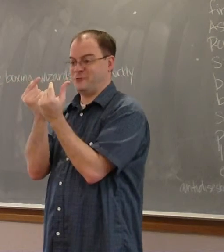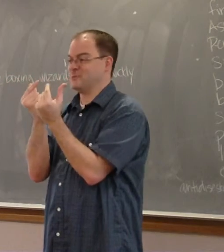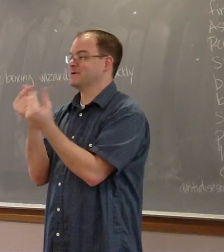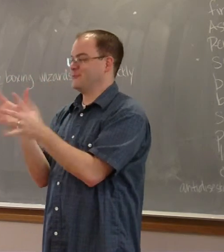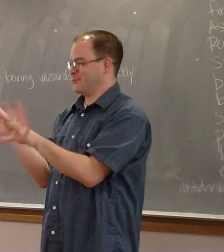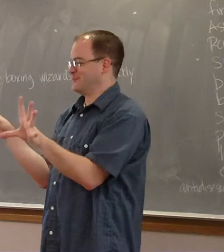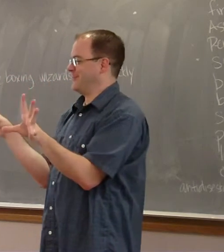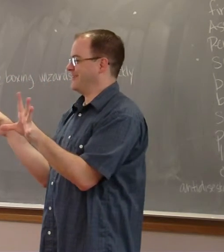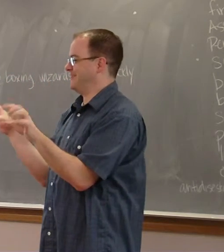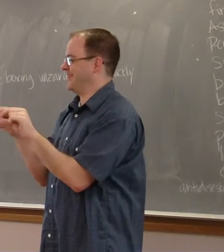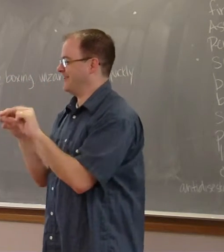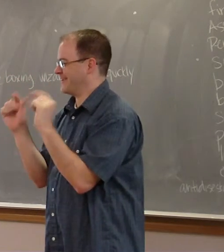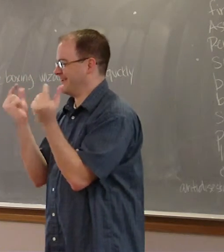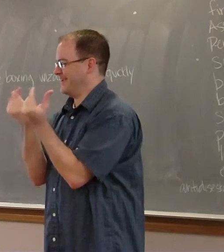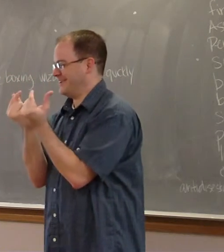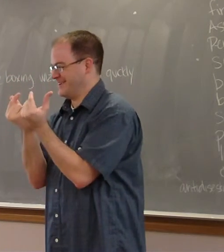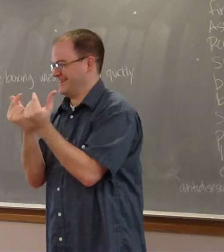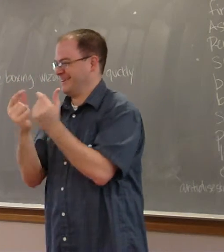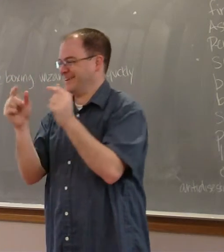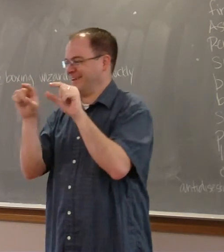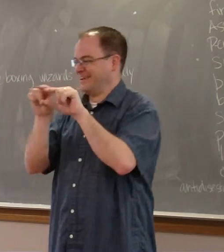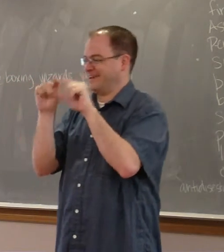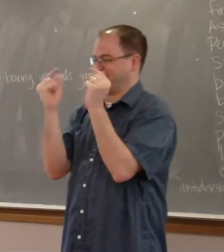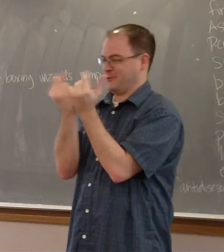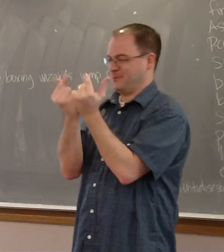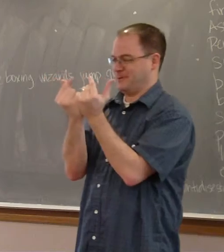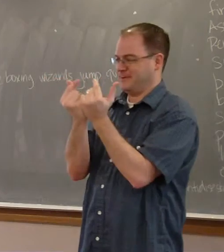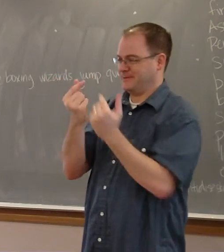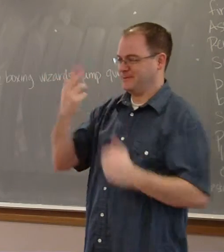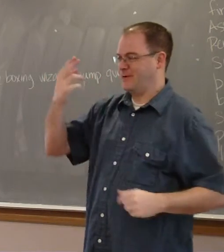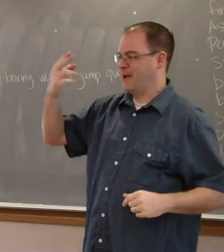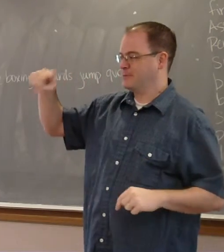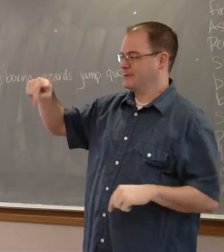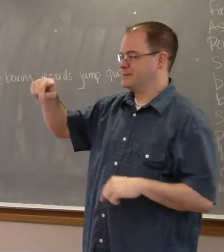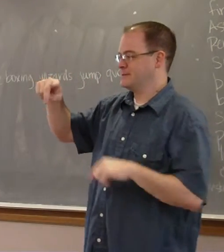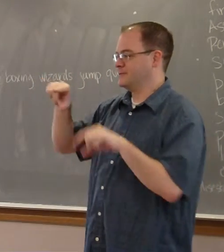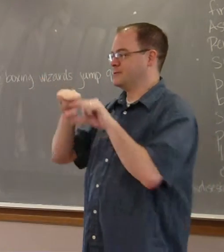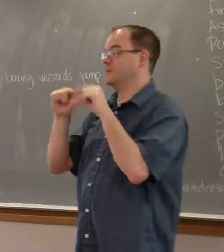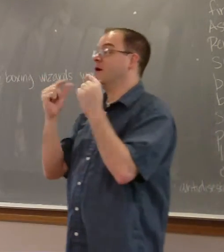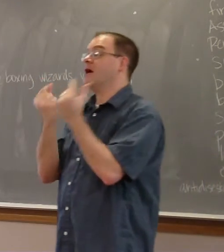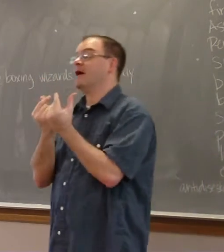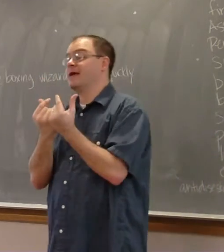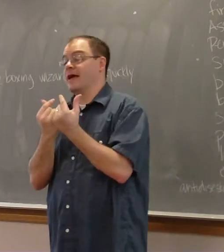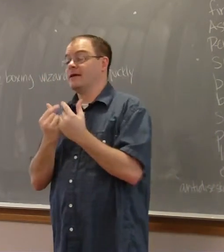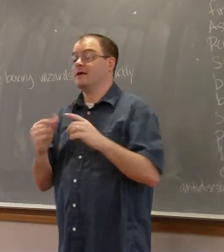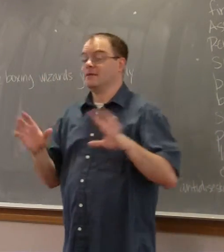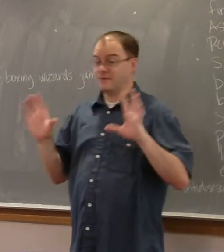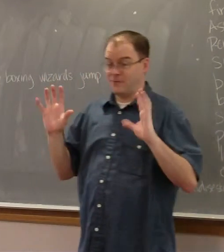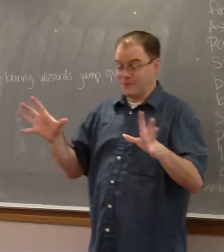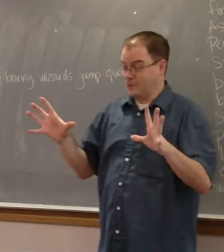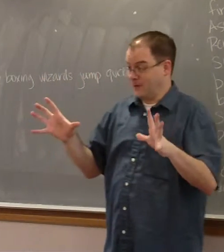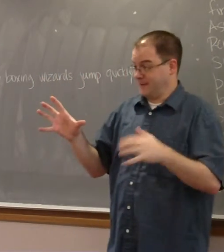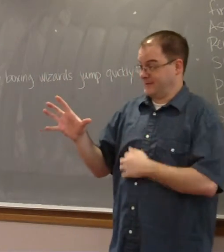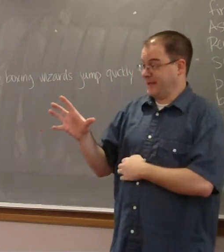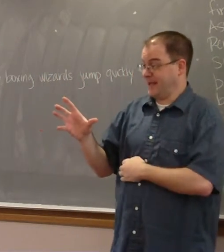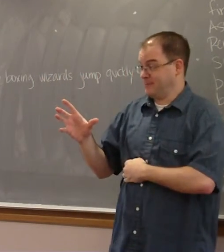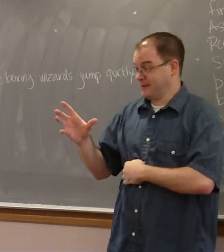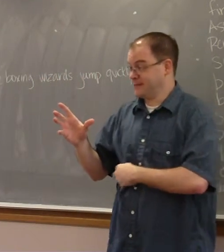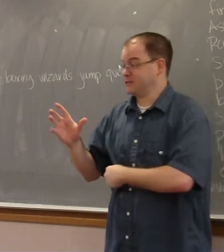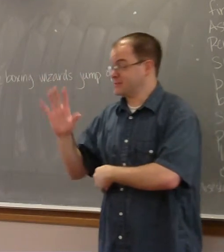group is a normal class, so we're good. Group. So High Priest group. Okay, the formal way of saying High Priest, just so